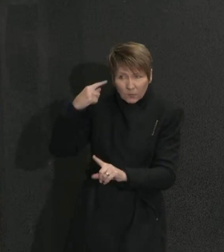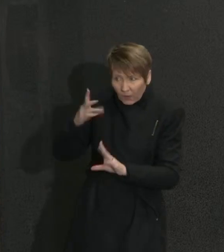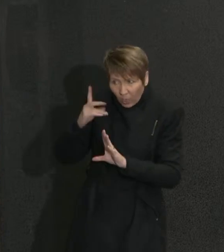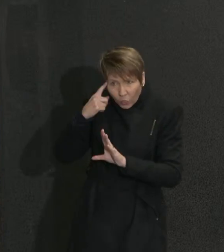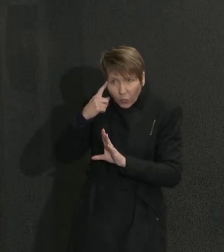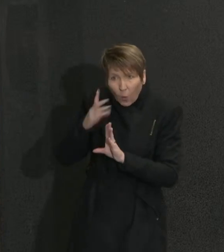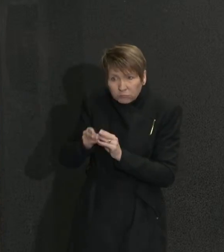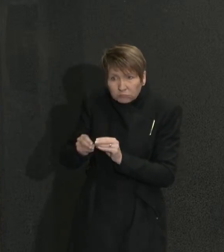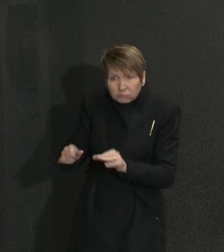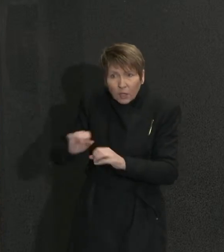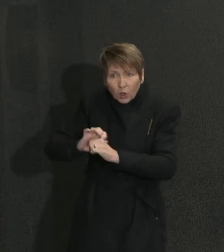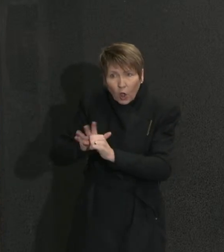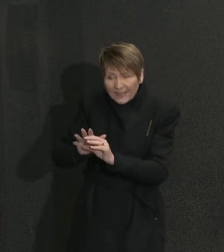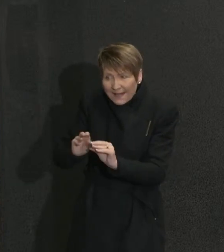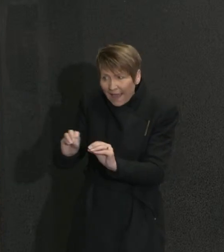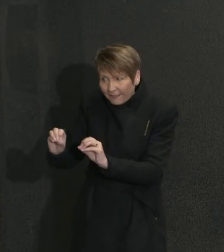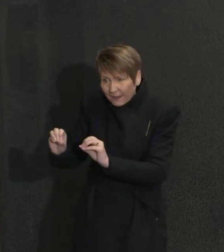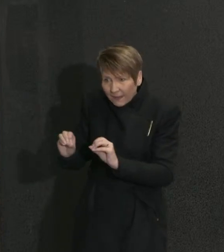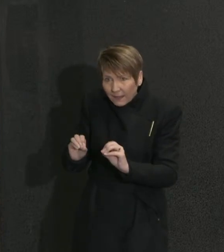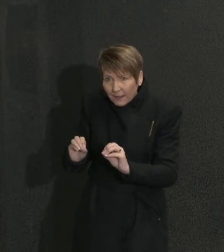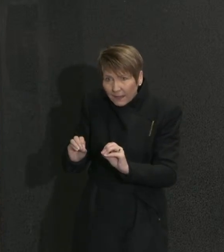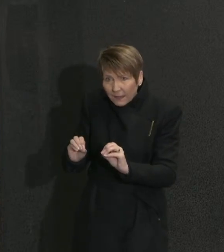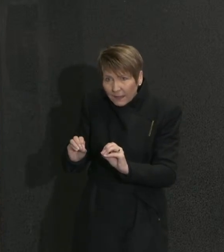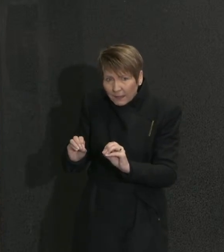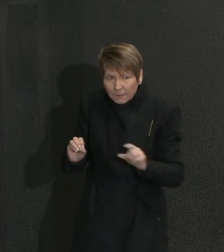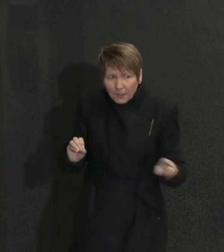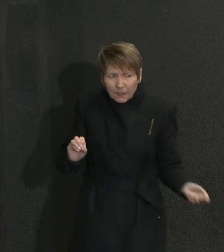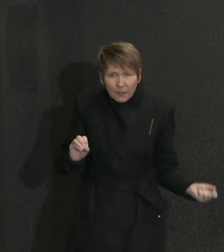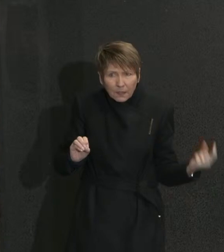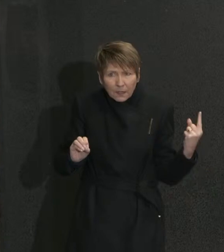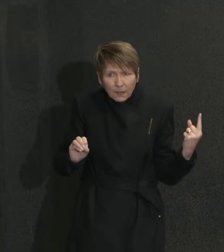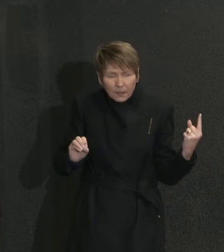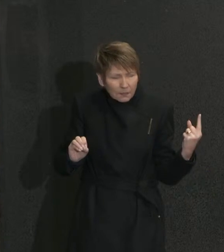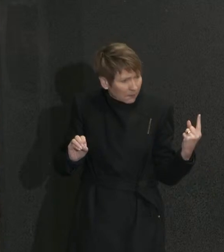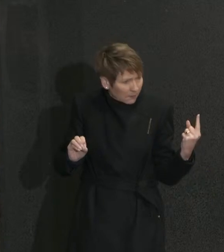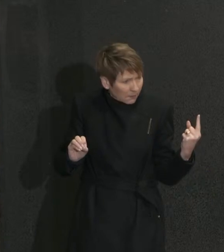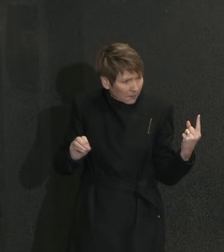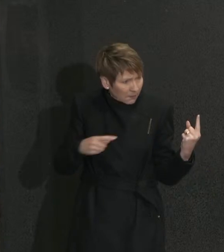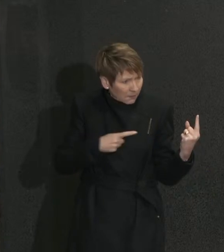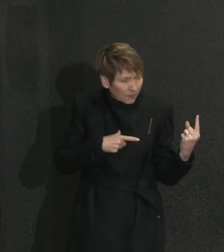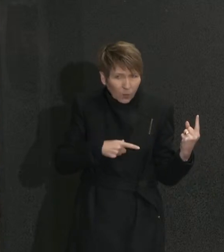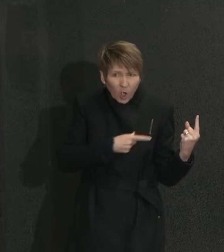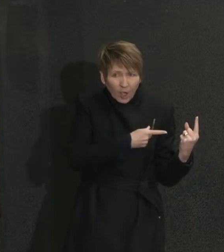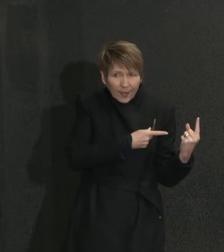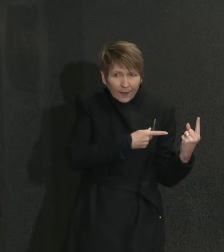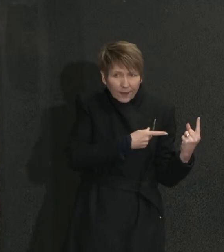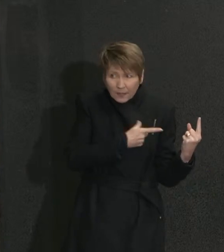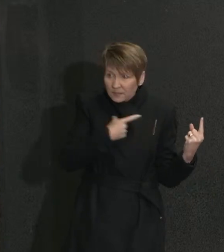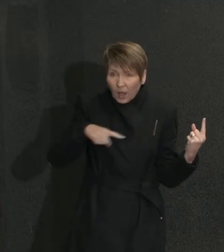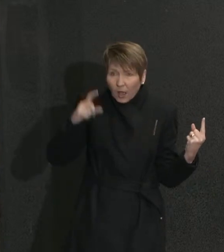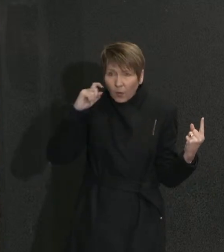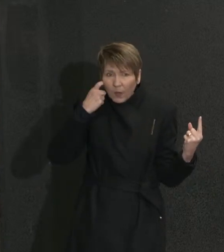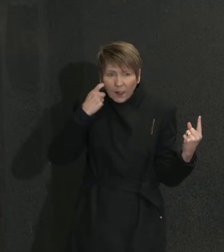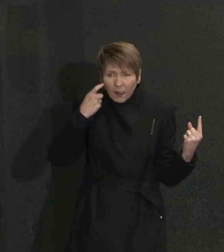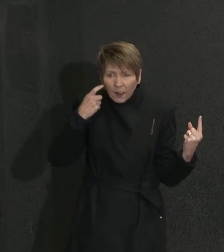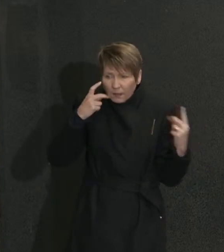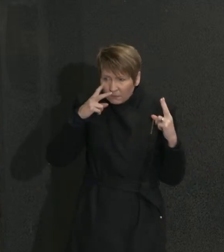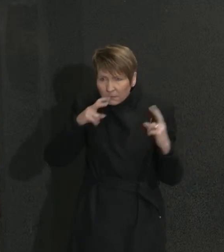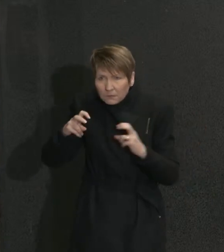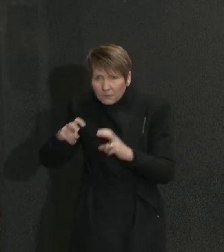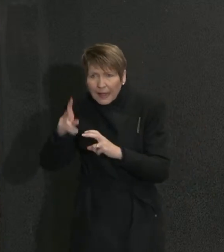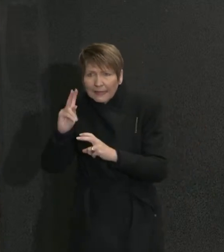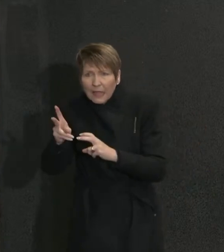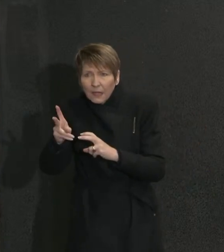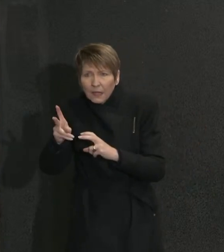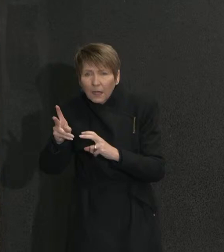overlaps in exposure sites? We're going back to some of our old cases and saying, can we check again? So if I talk to the traffic controller we talked about the other day.